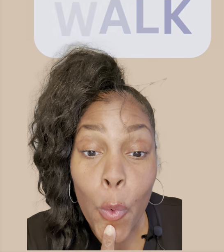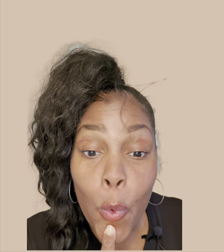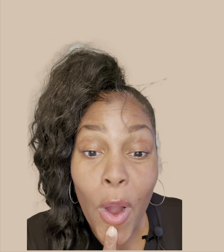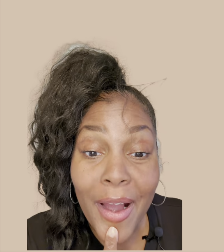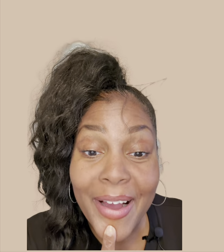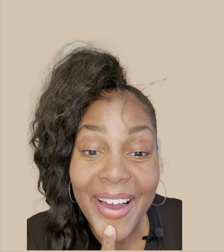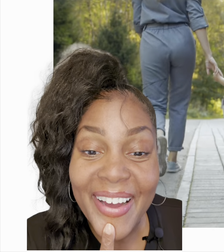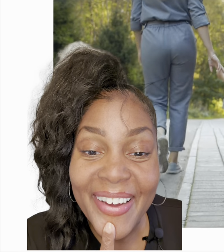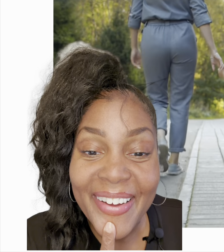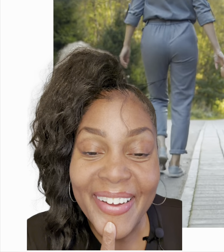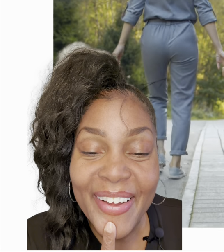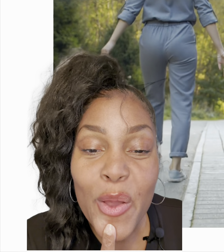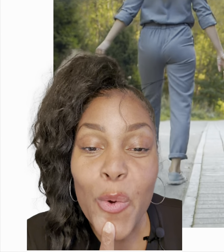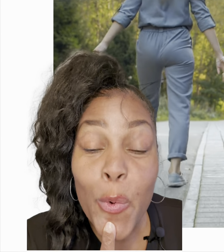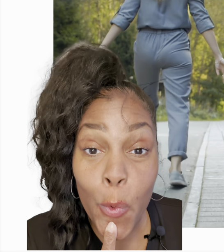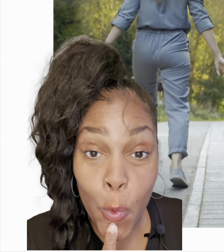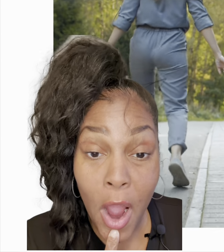Walk.